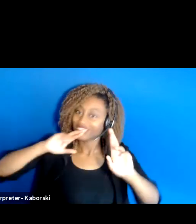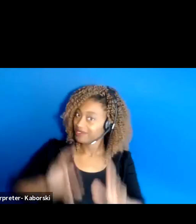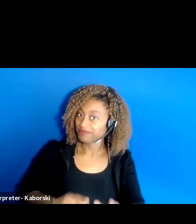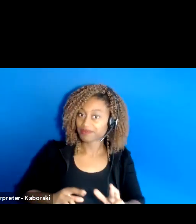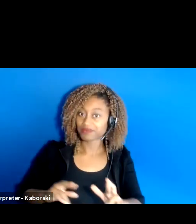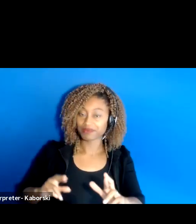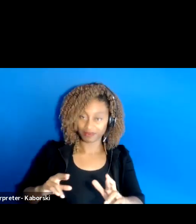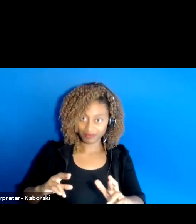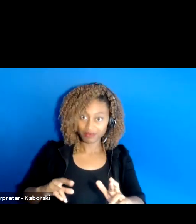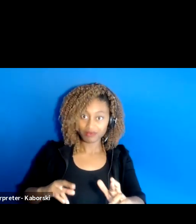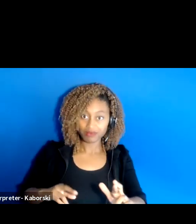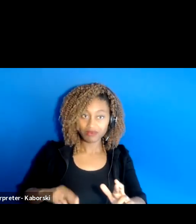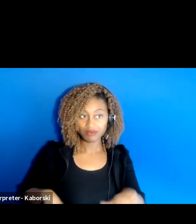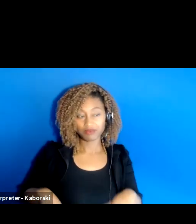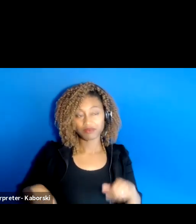the